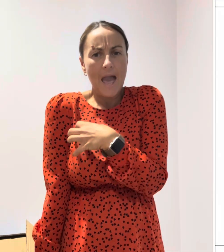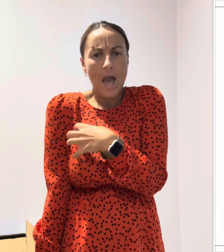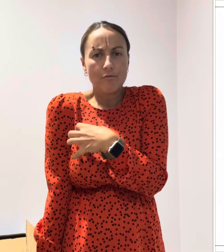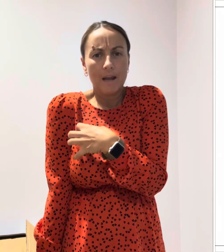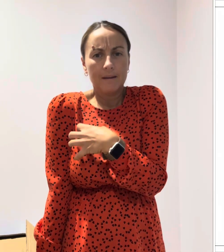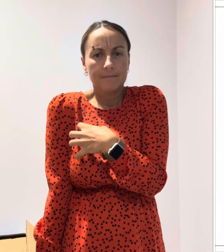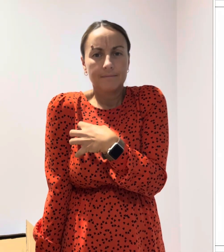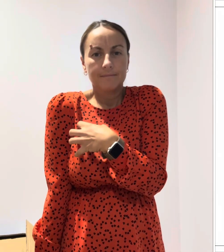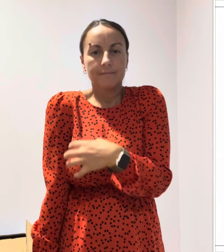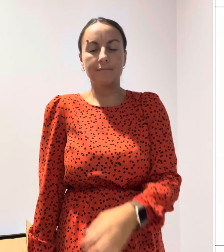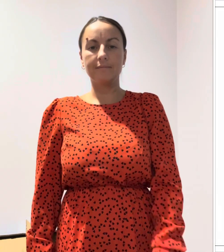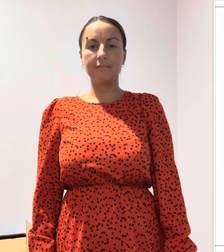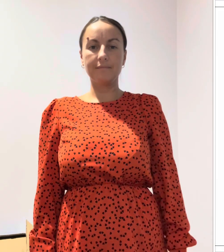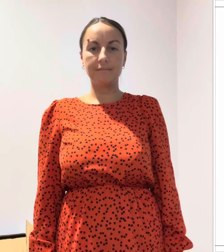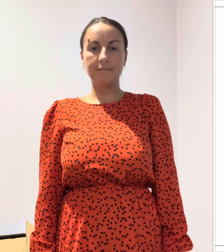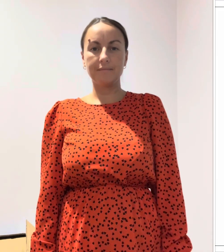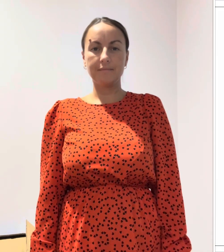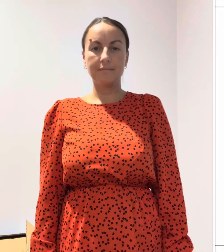Scary,